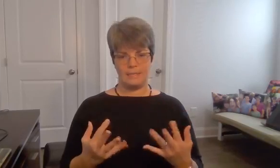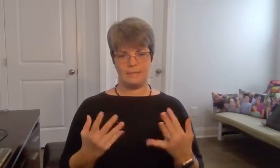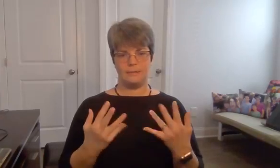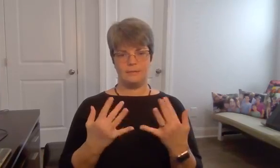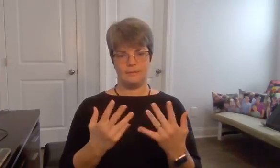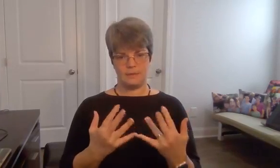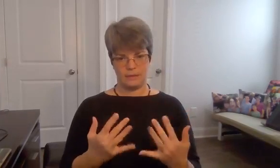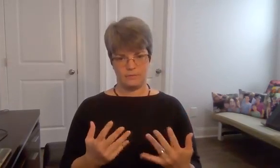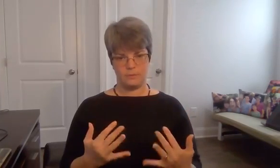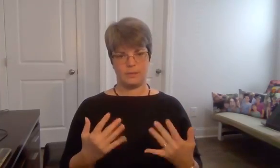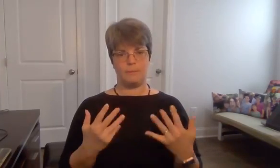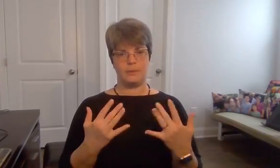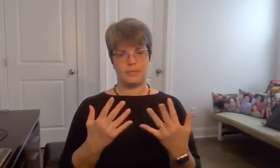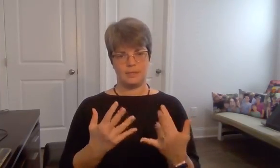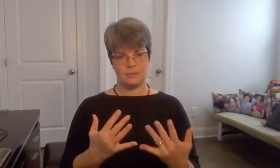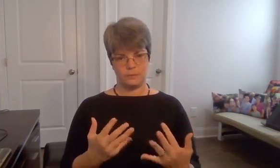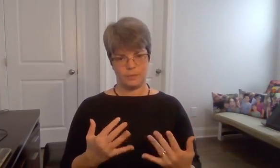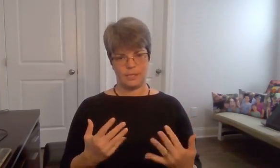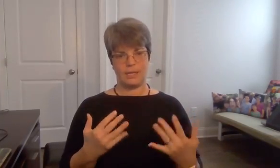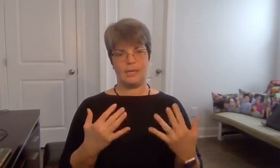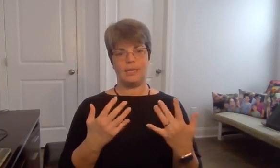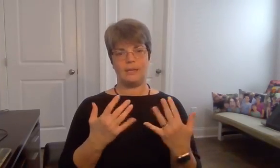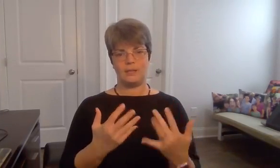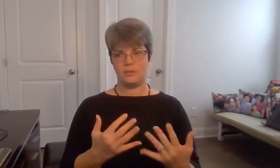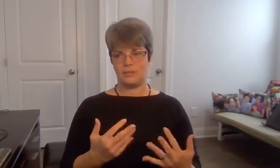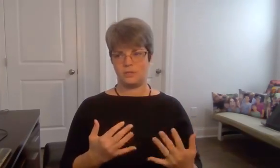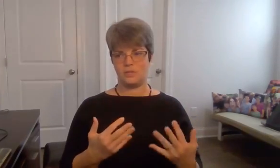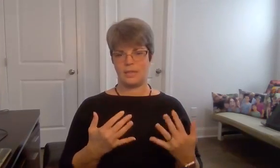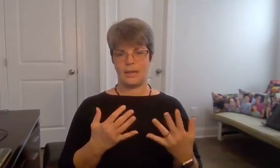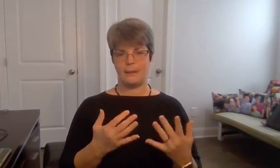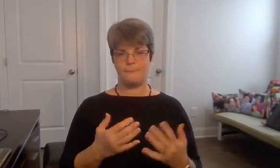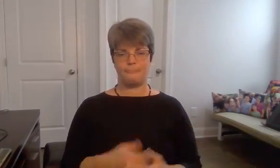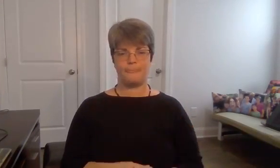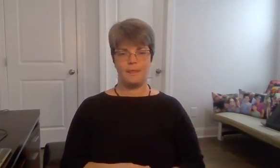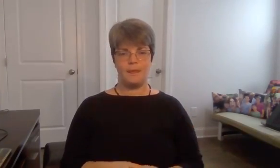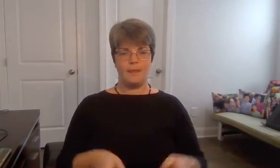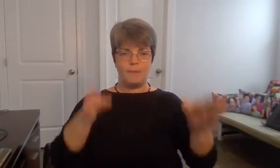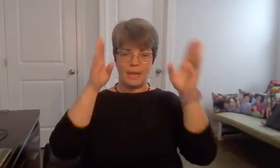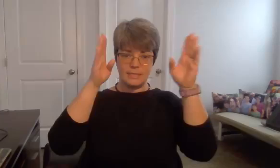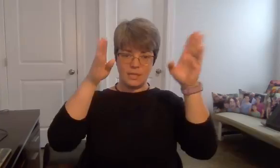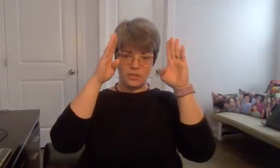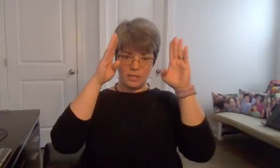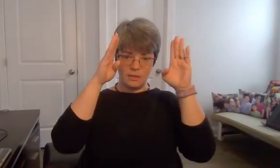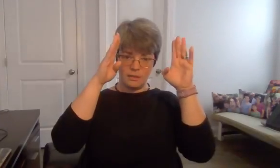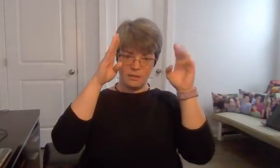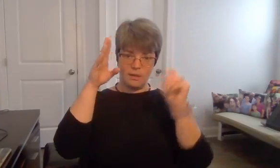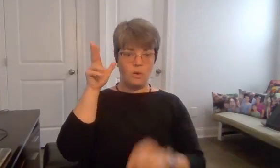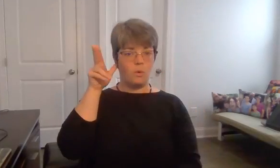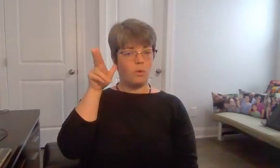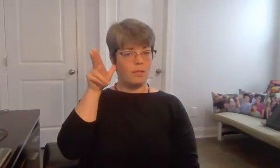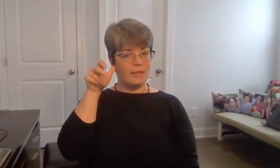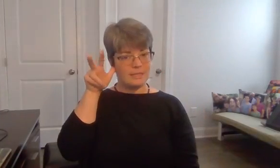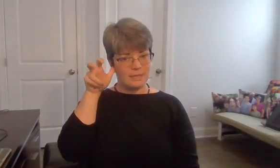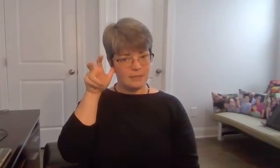Wait. Give them a couple of seconds of waiting in that transition time. Pay attention or listen.